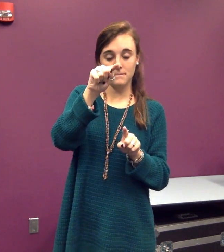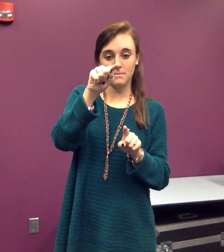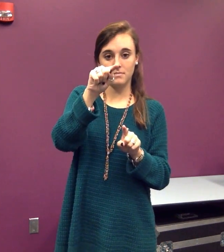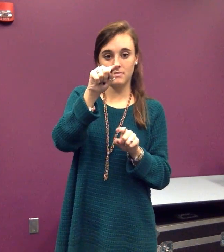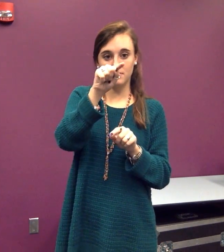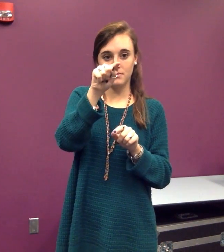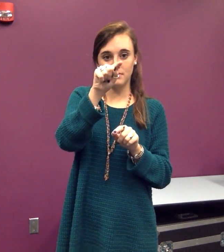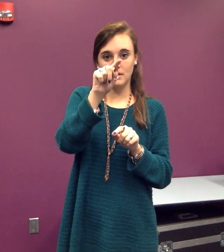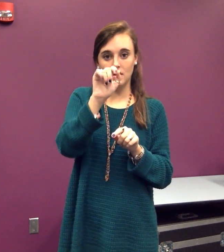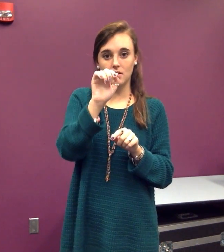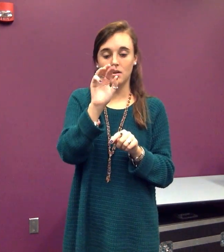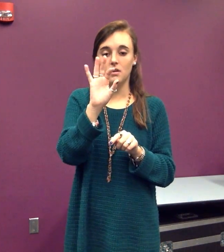there.